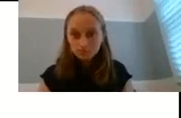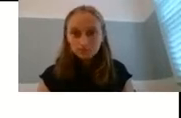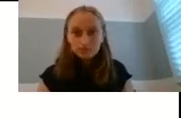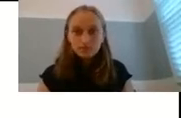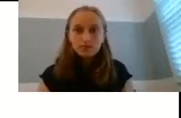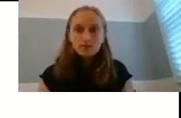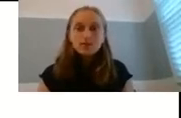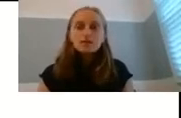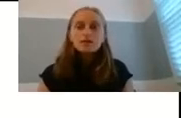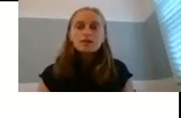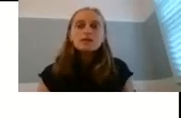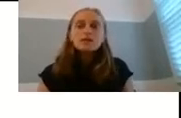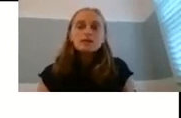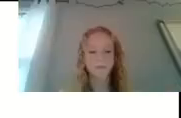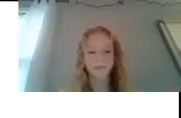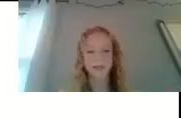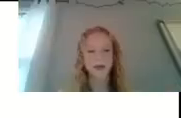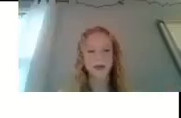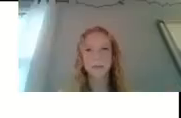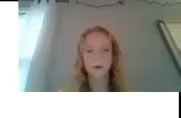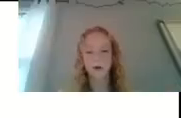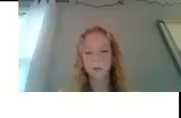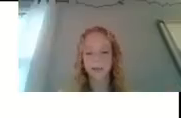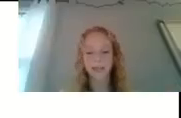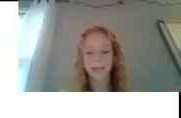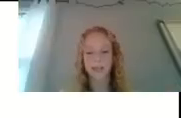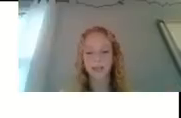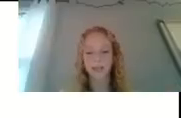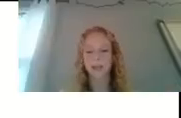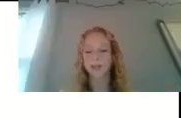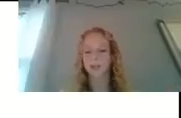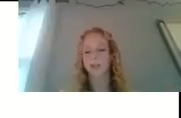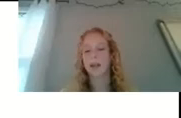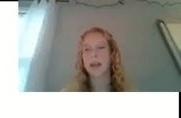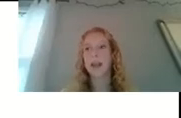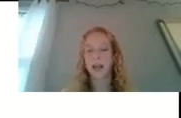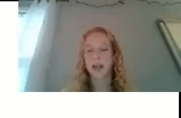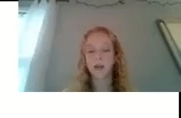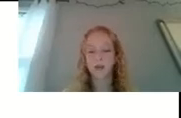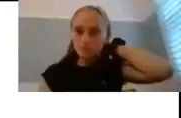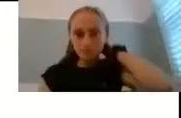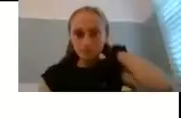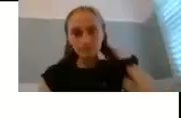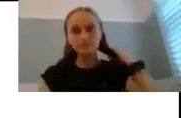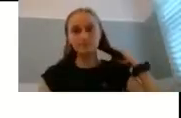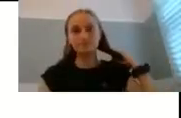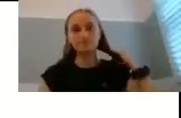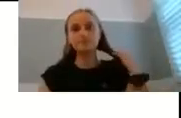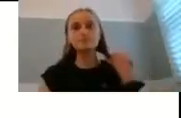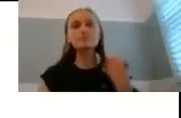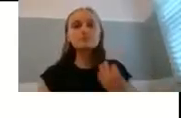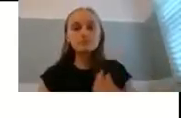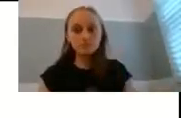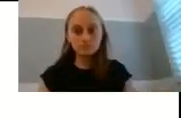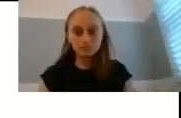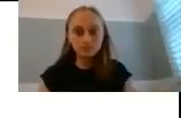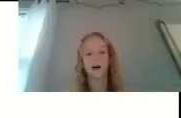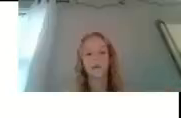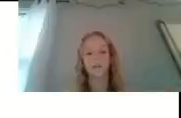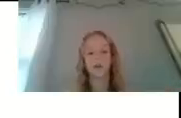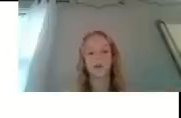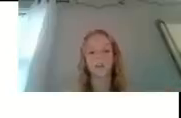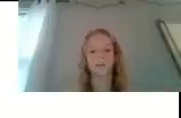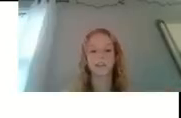fingerspelling may be used for names, people, places, and just really any other thing that doesn't necessarily have